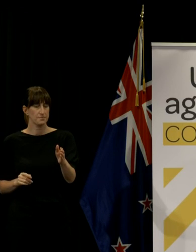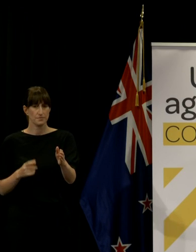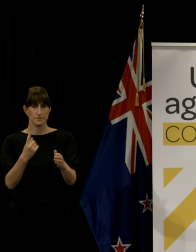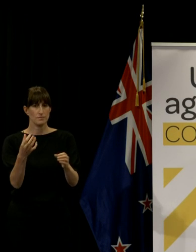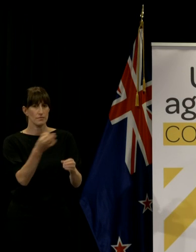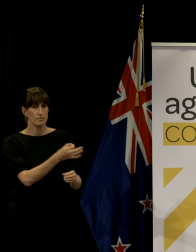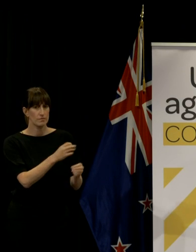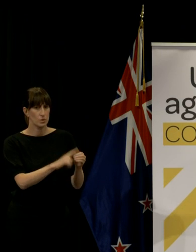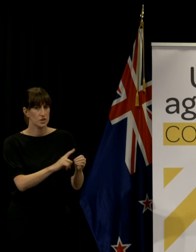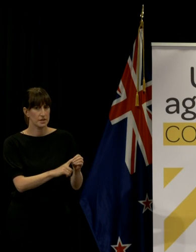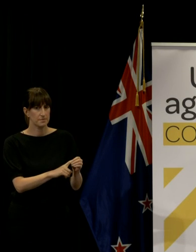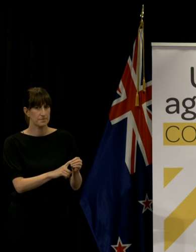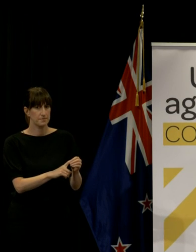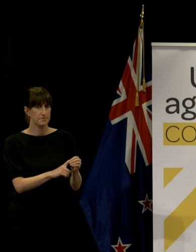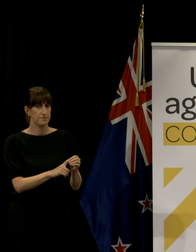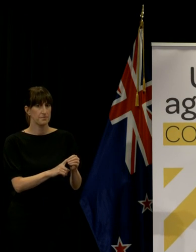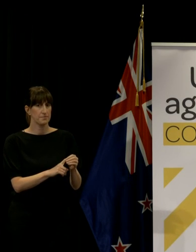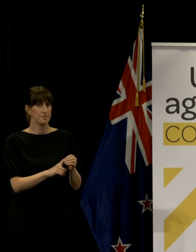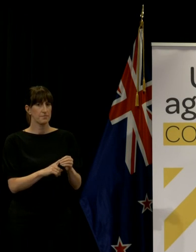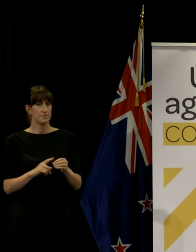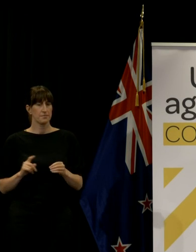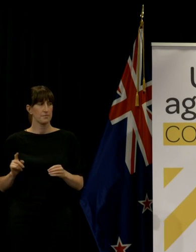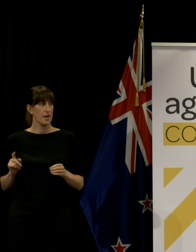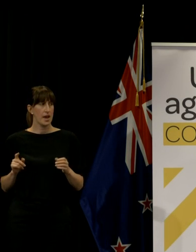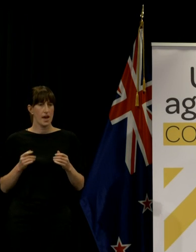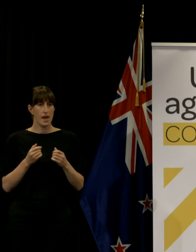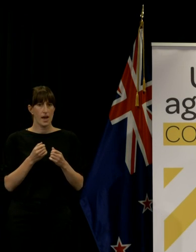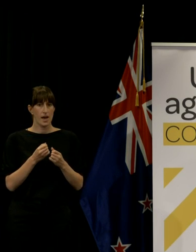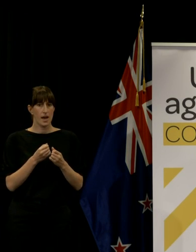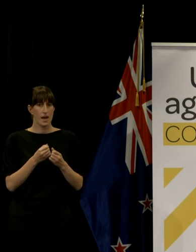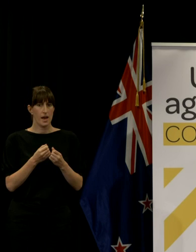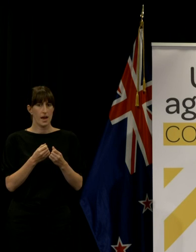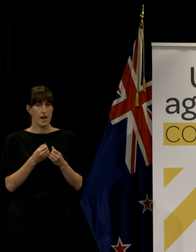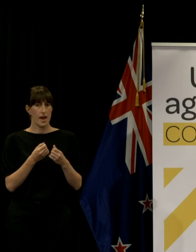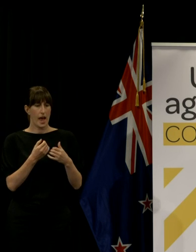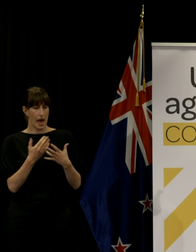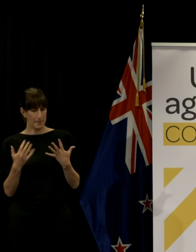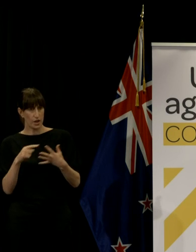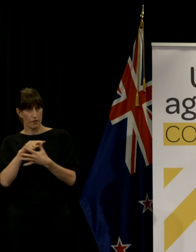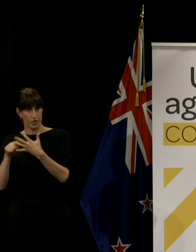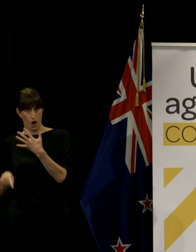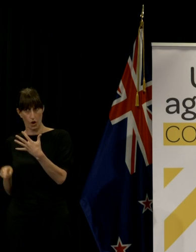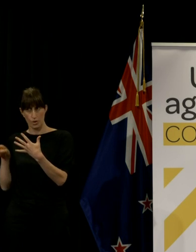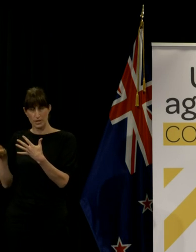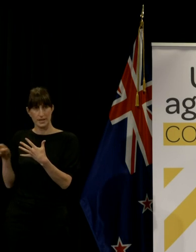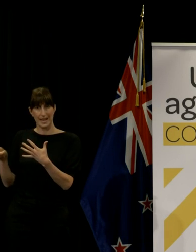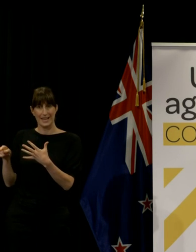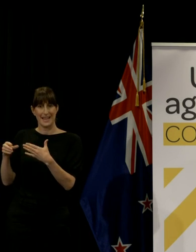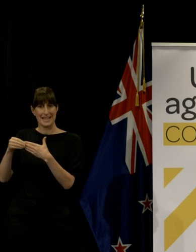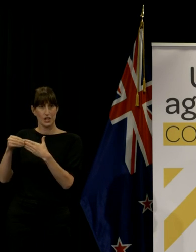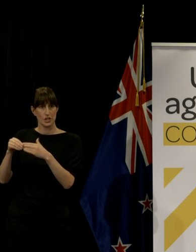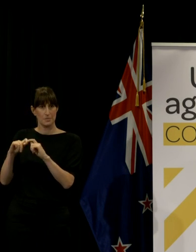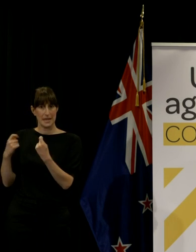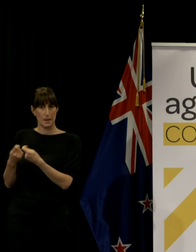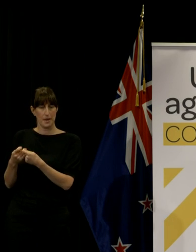you now get under the state of emergency, how many of those you're expecting to use in terms of requisitioning of facilities, etc.? Look, it would be great if I didn't